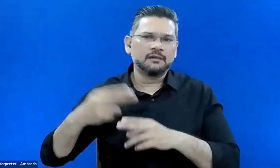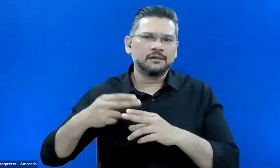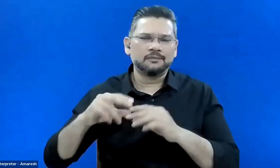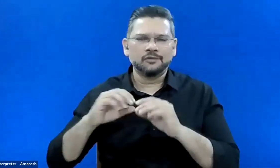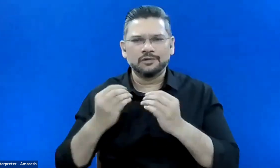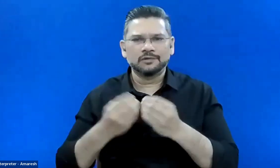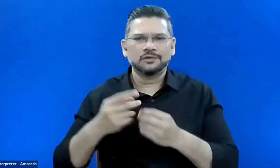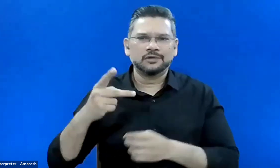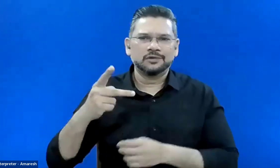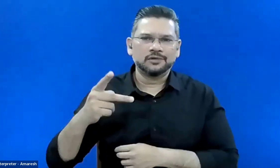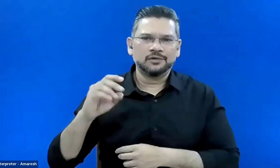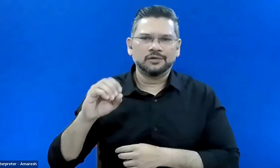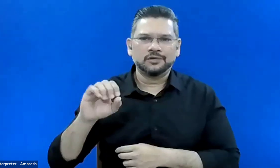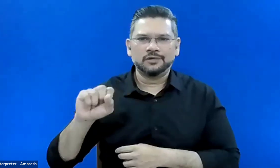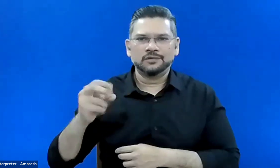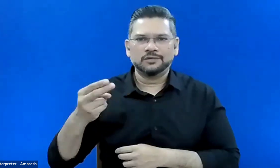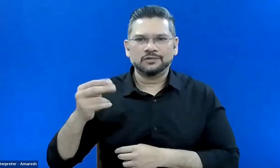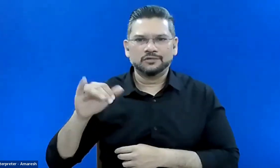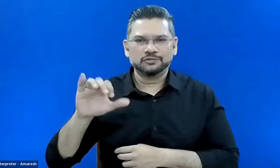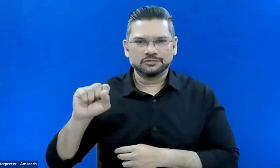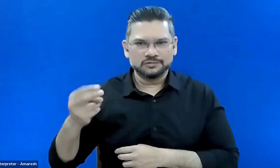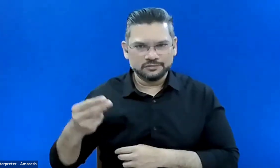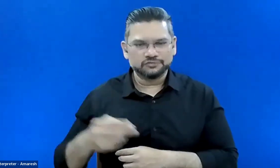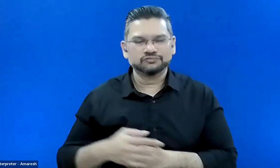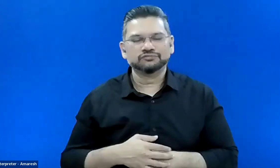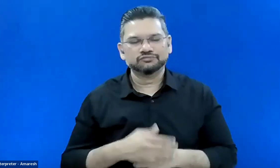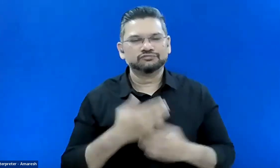ton, TCI and Kosis.